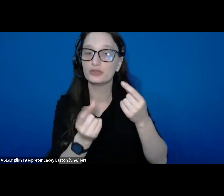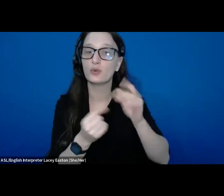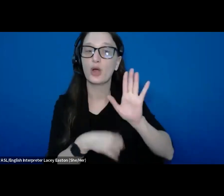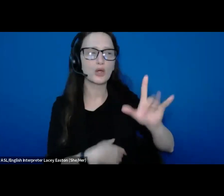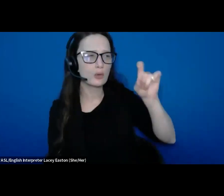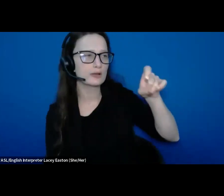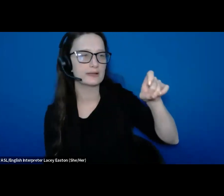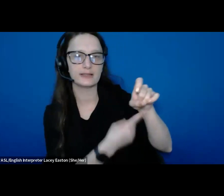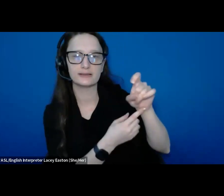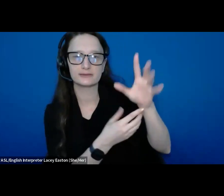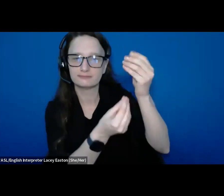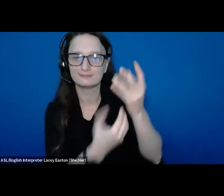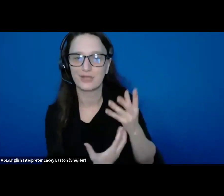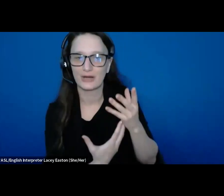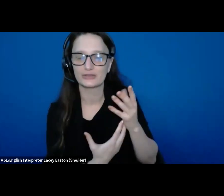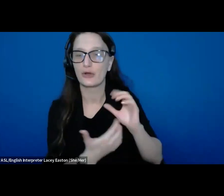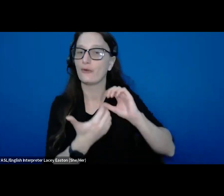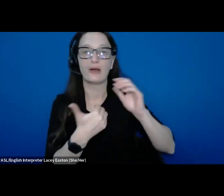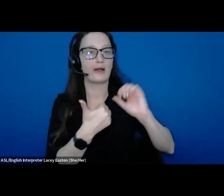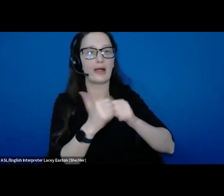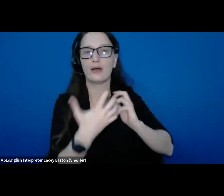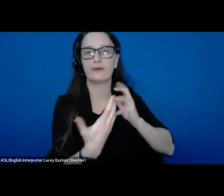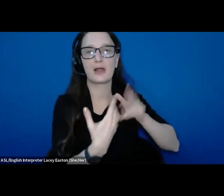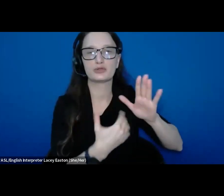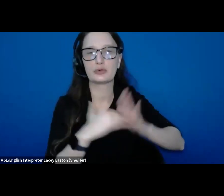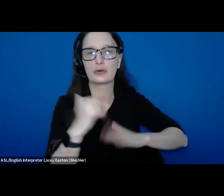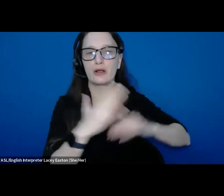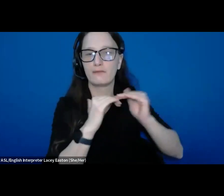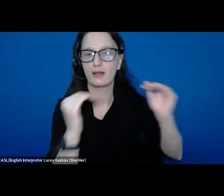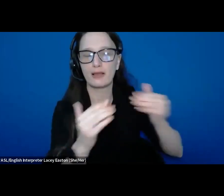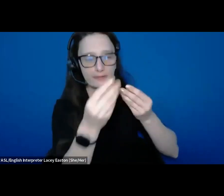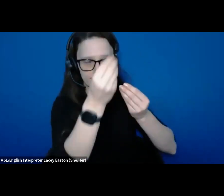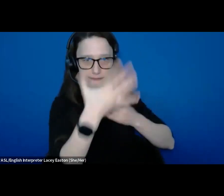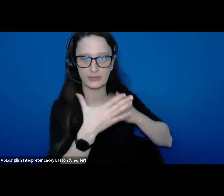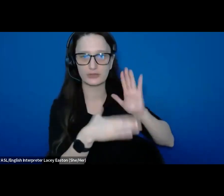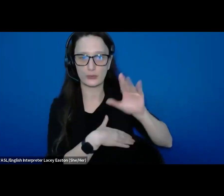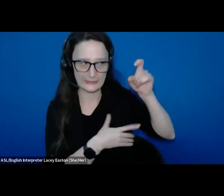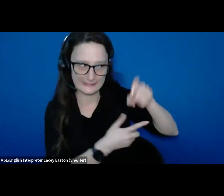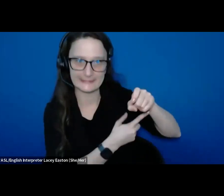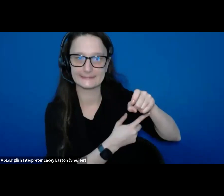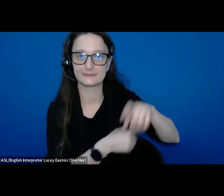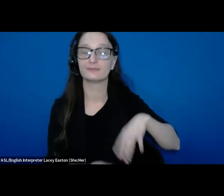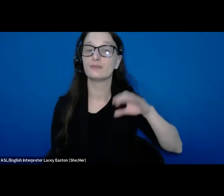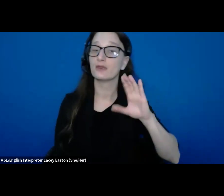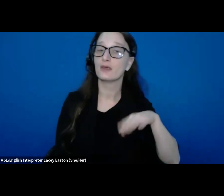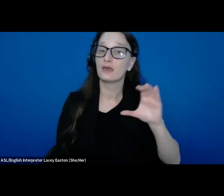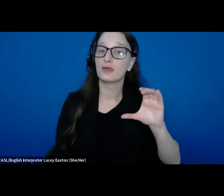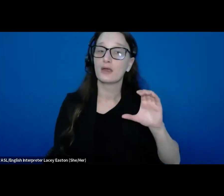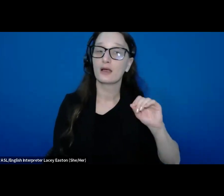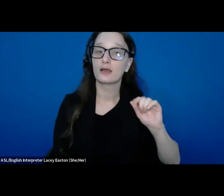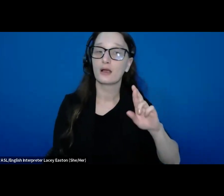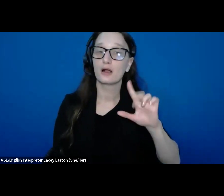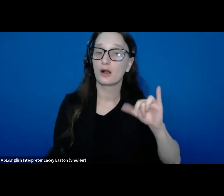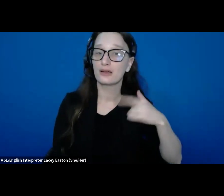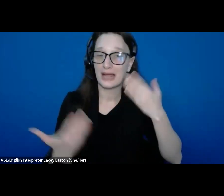are in a way that you are most comfortable. So again, I appreciate you providing an opportunity for that. Carly, I don't know if I have anything to share specifically on